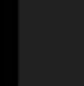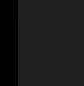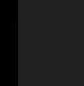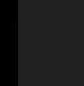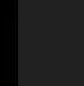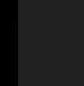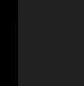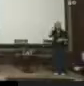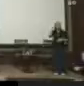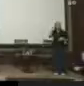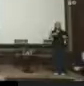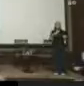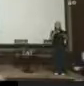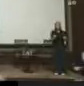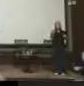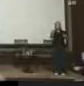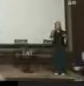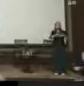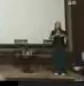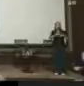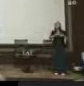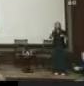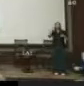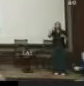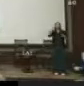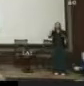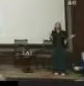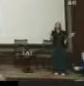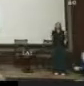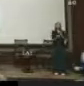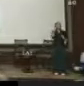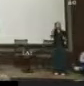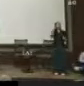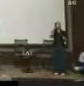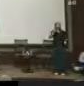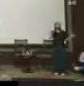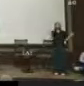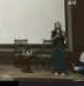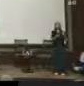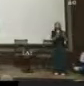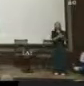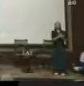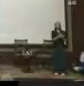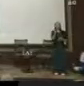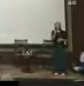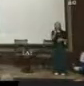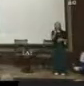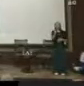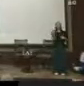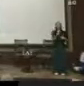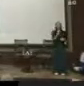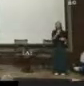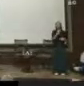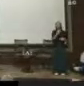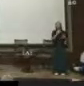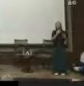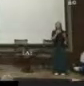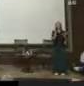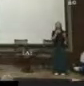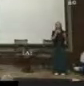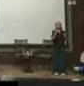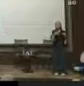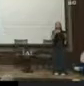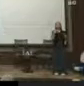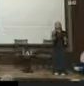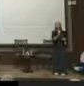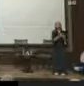So I think it's time that we change the narrative from nothing about us, without us,